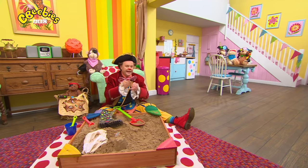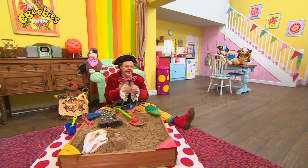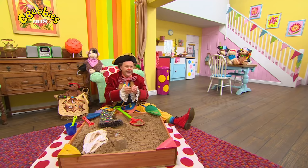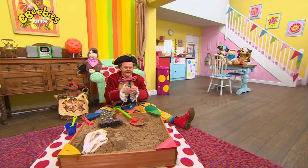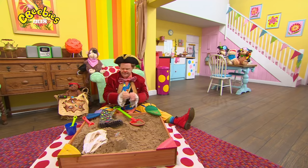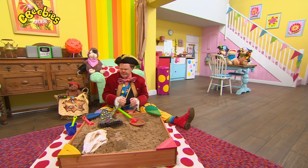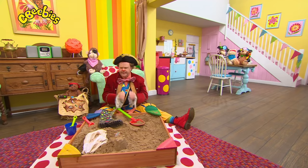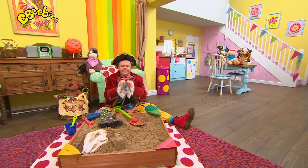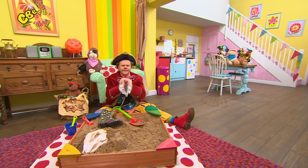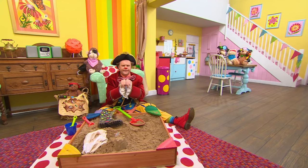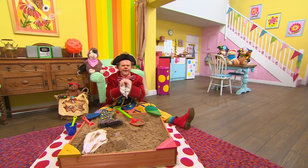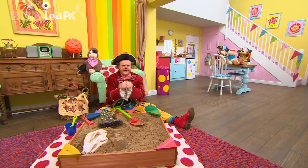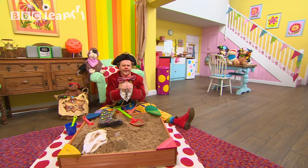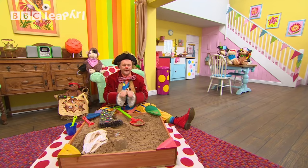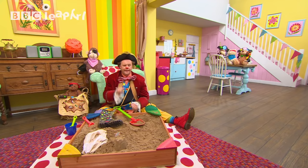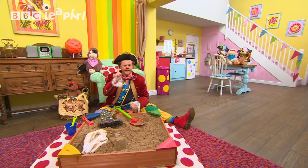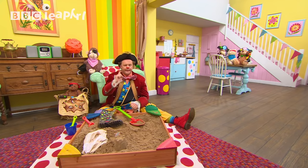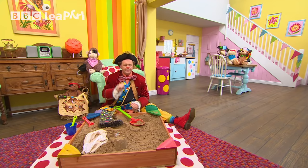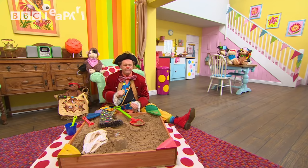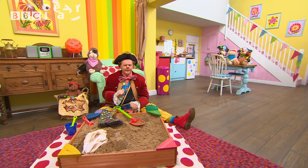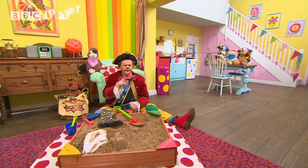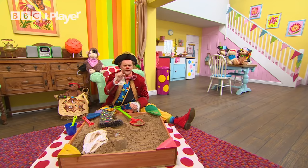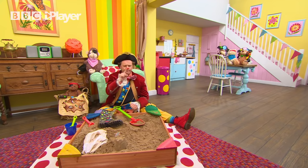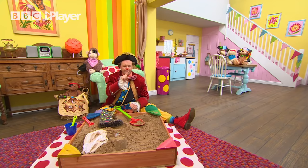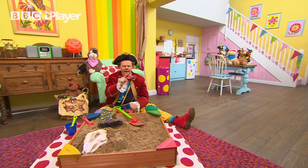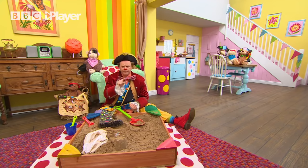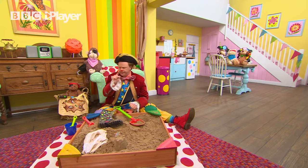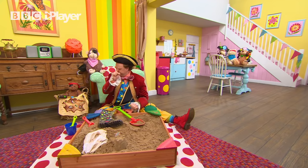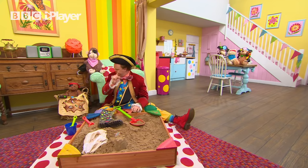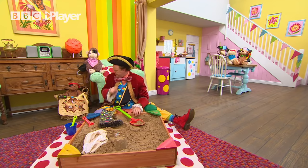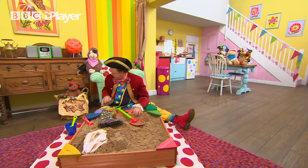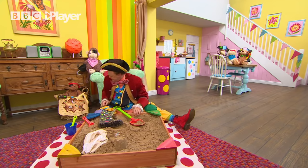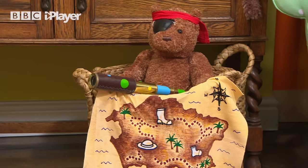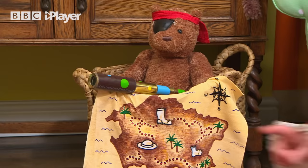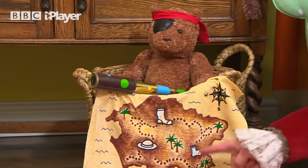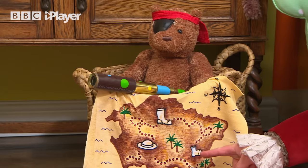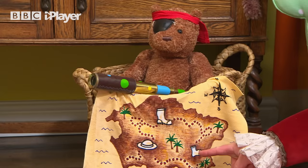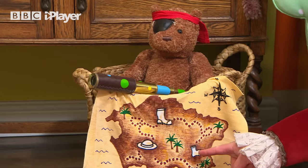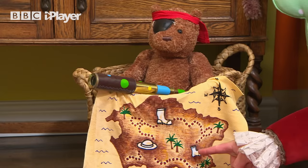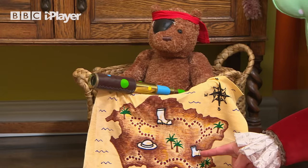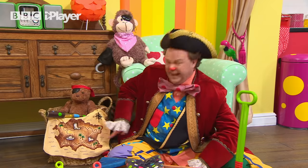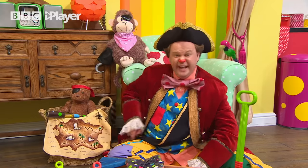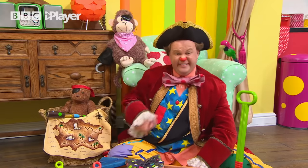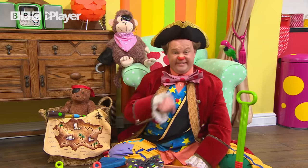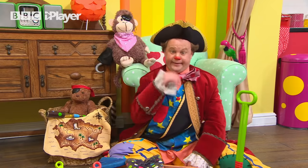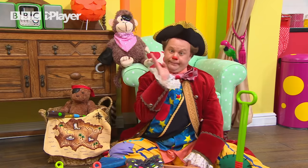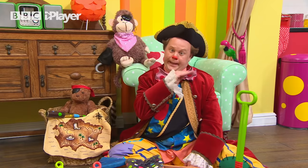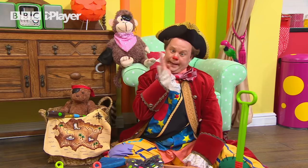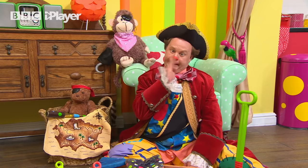last piece of treasure let's have a look at the map hmm oh it's a smelly